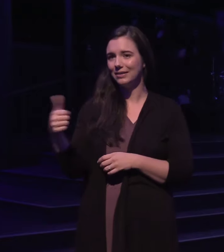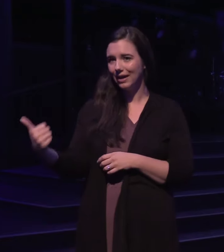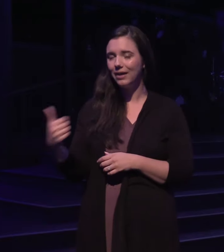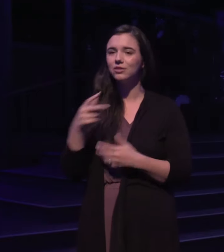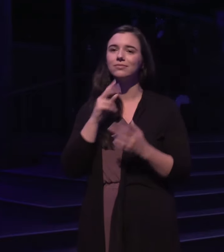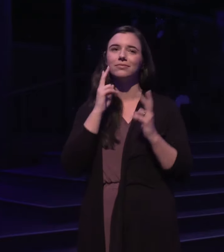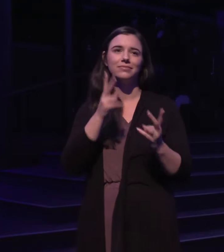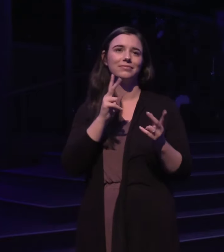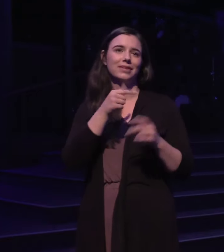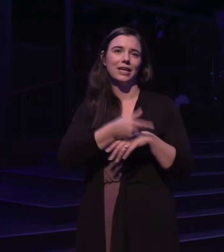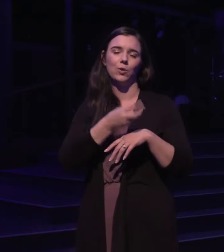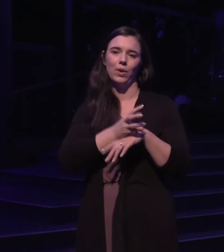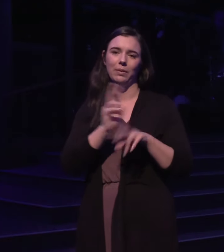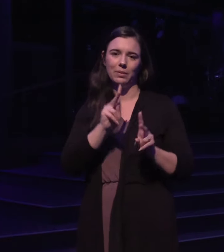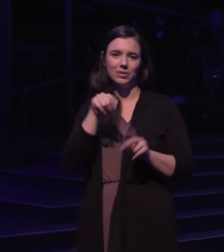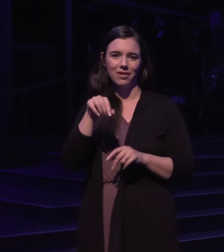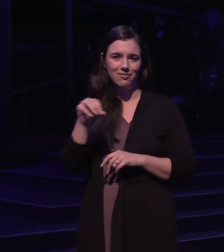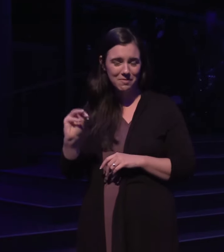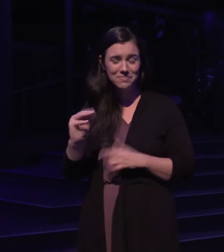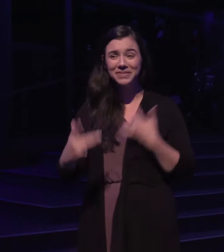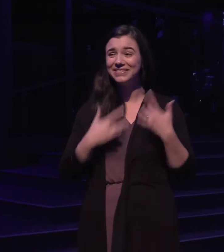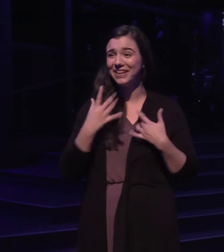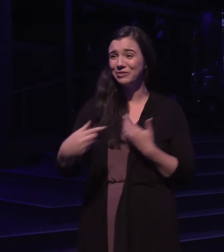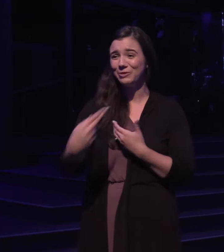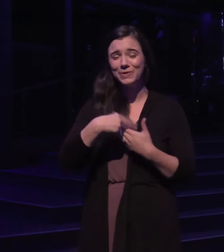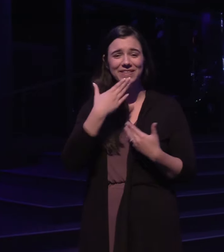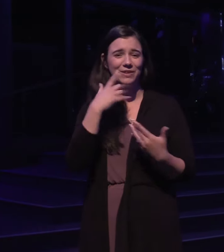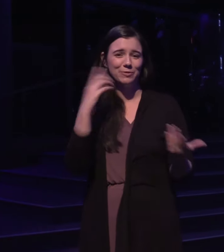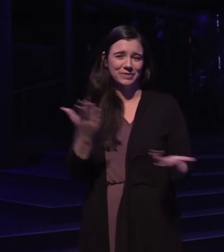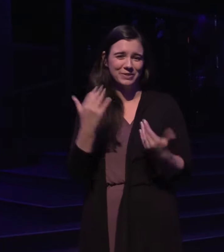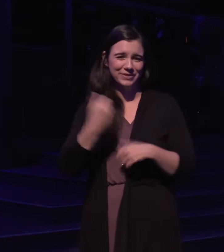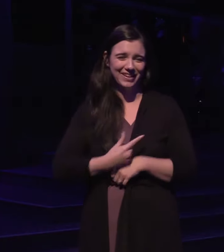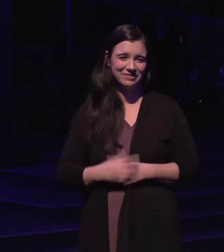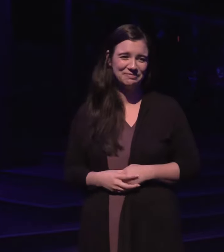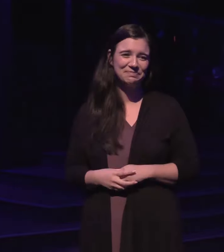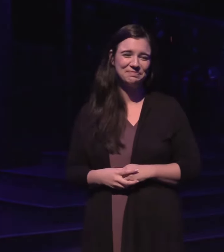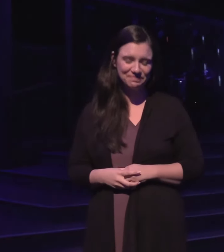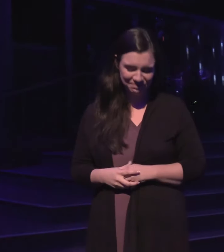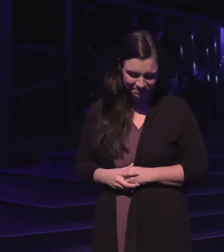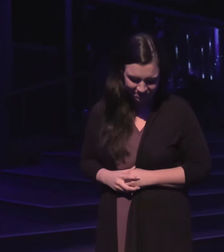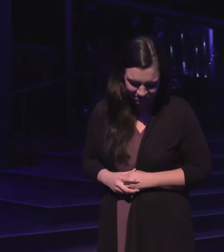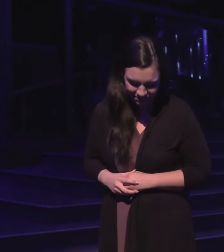visit gatewaypeople.com. We're so glad you joined us. Thank you for being here today.